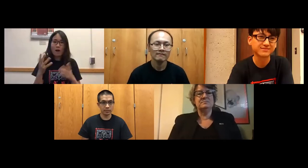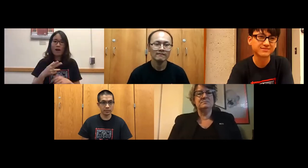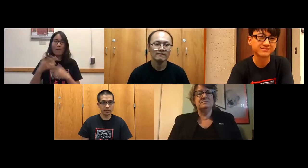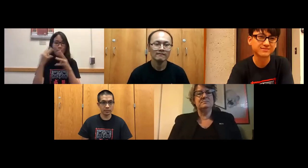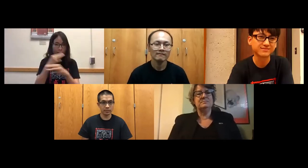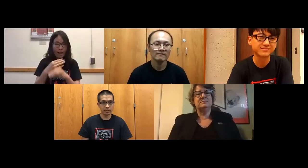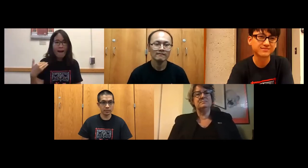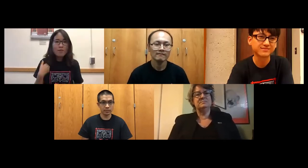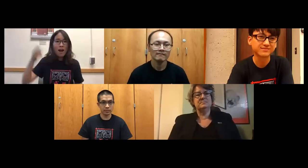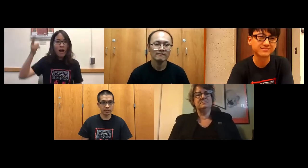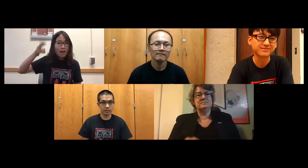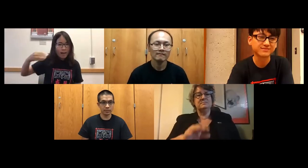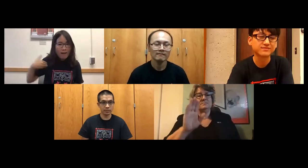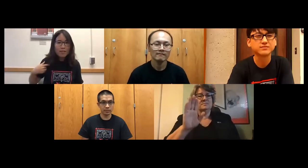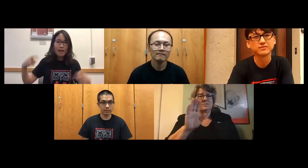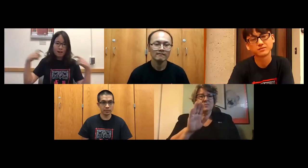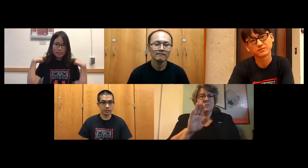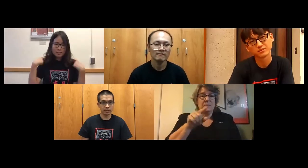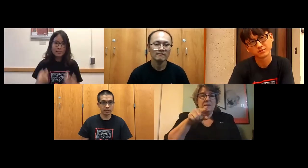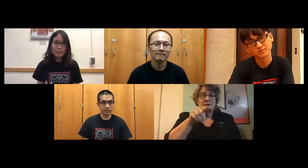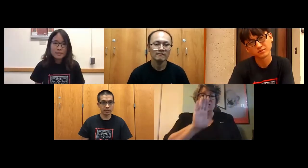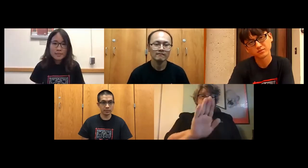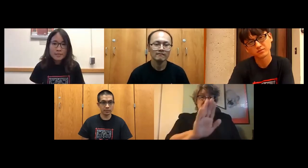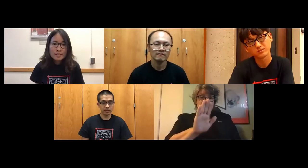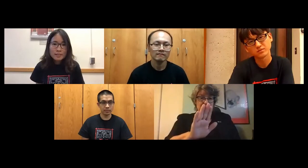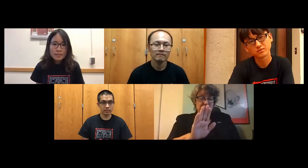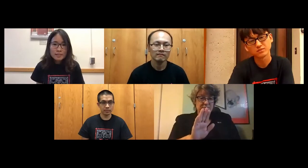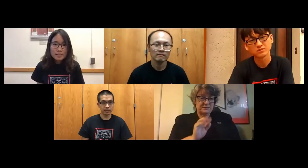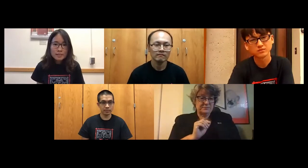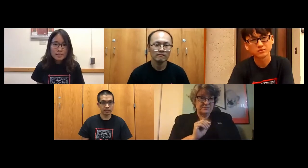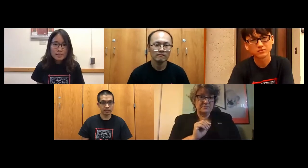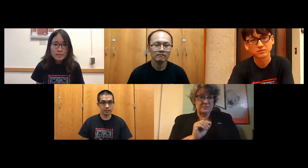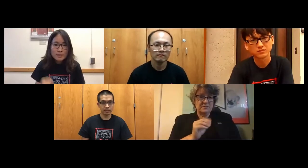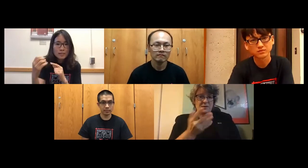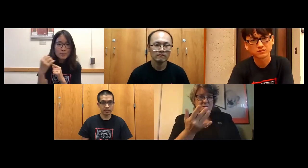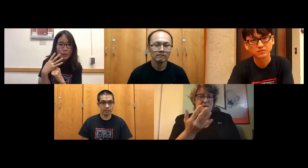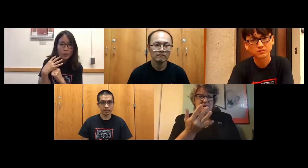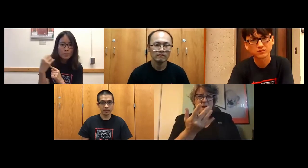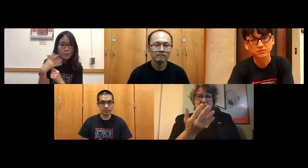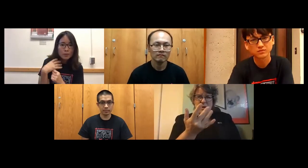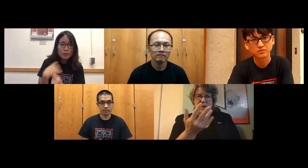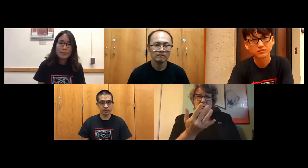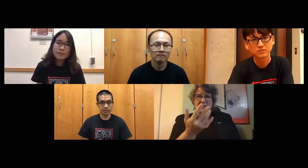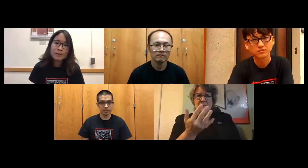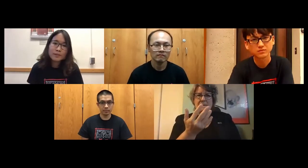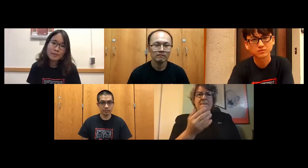that is just awesome. Math teachers are deaf, history, the gym teachers, they're deaf. So